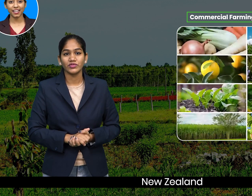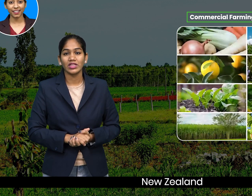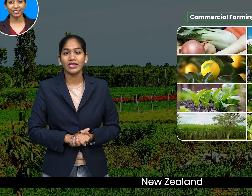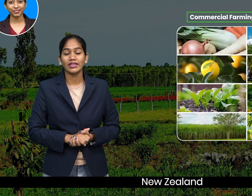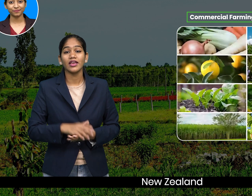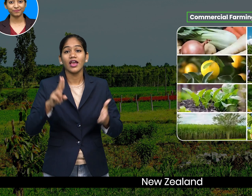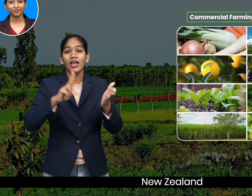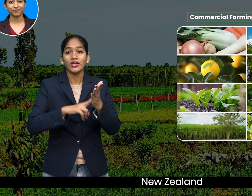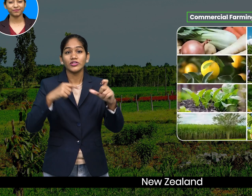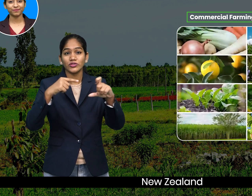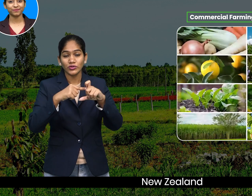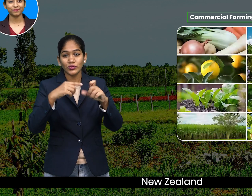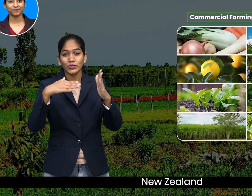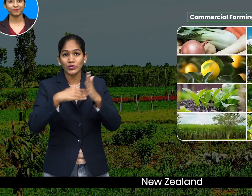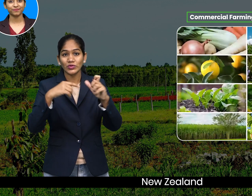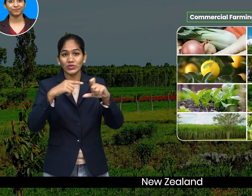New Zealand,